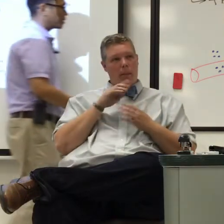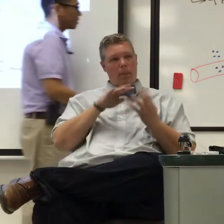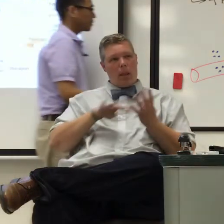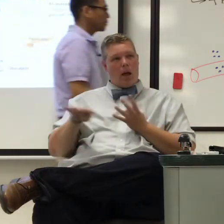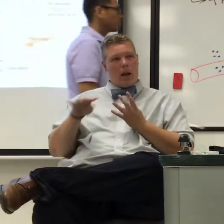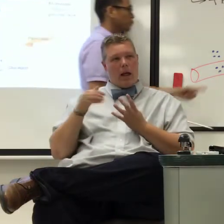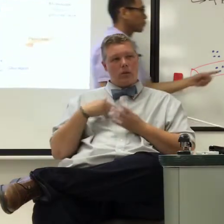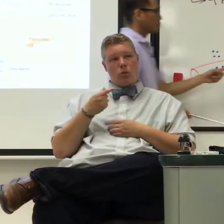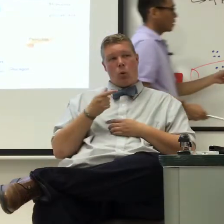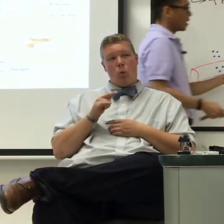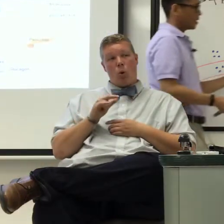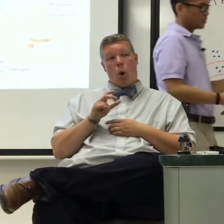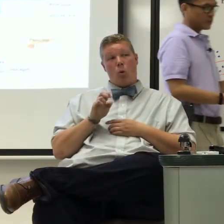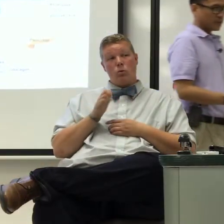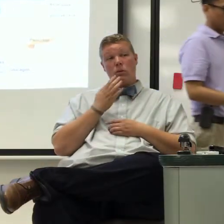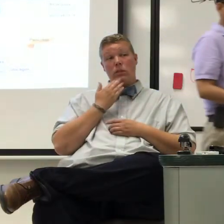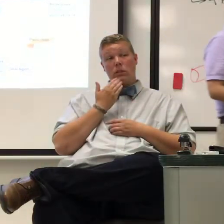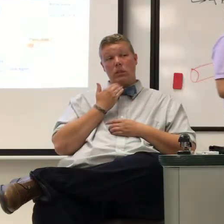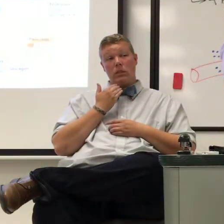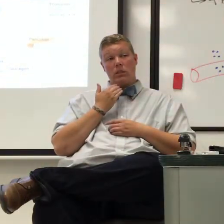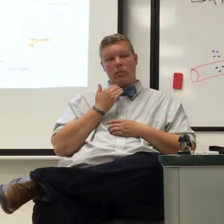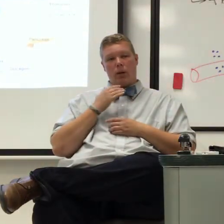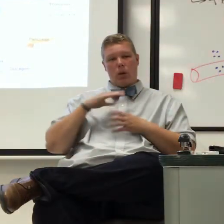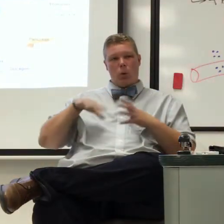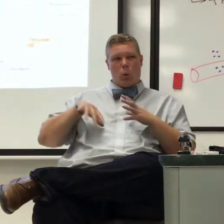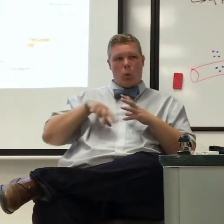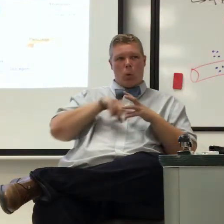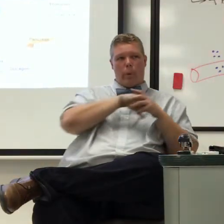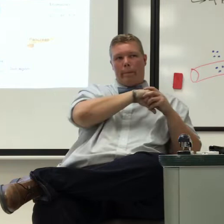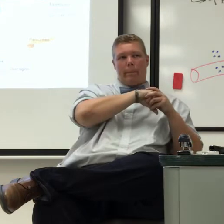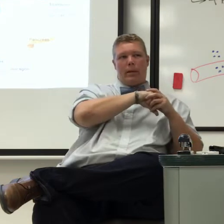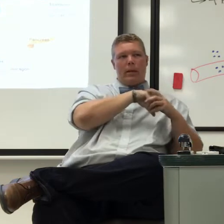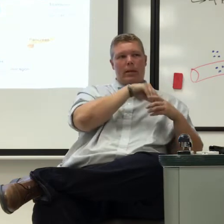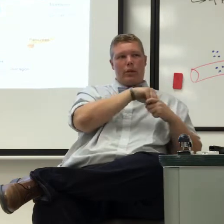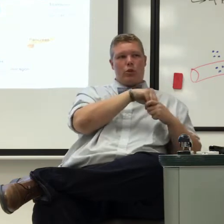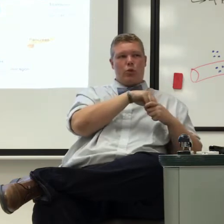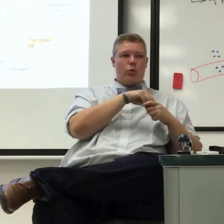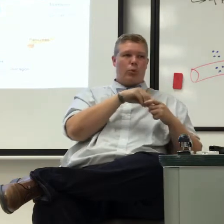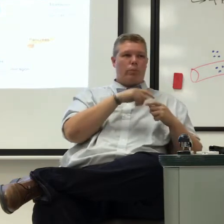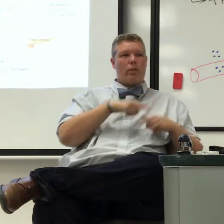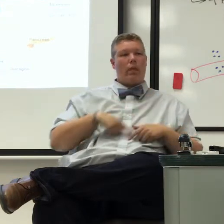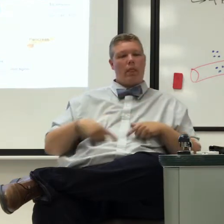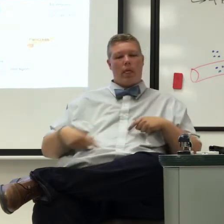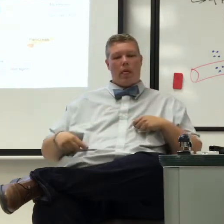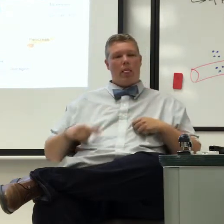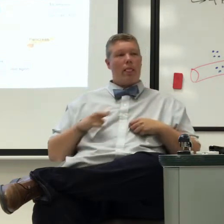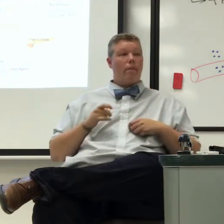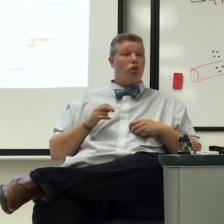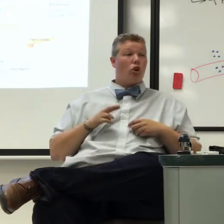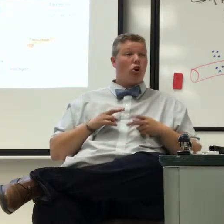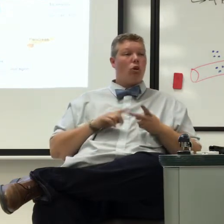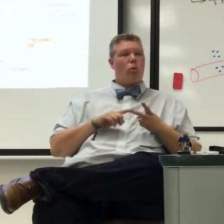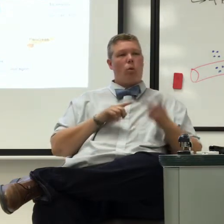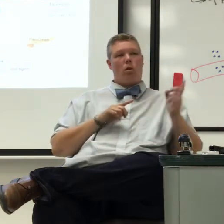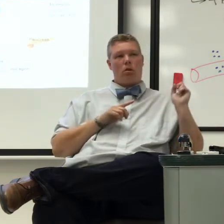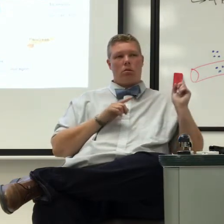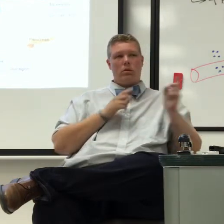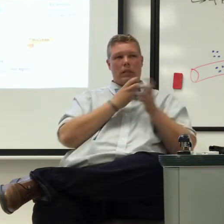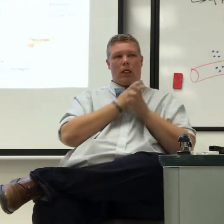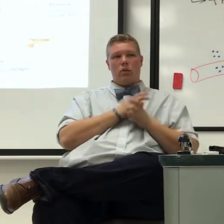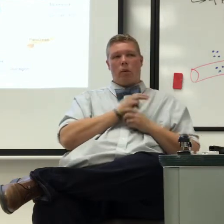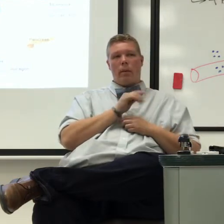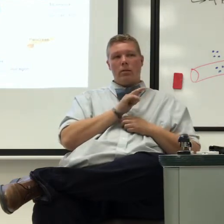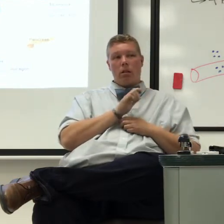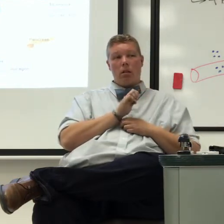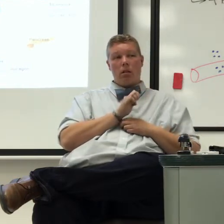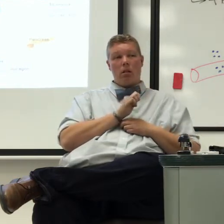blood and into the tissues, the liver and the skeletal muscle, you do